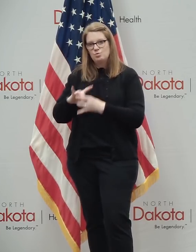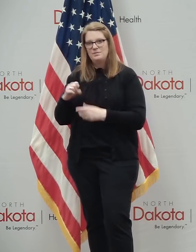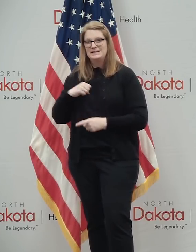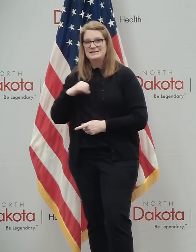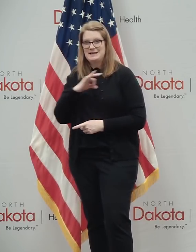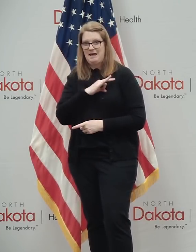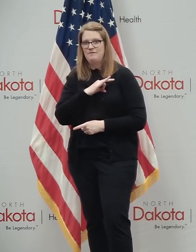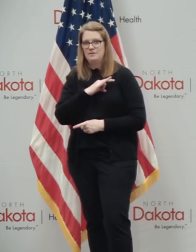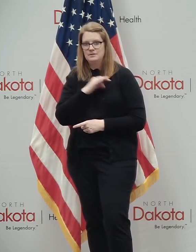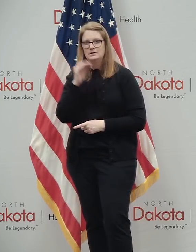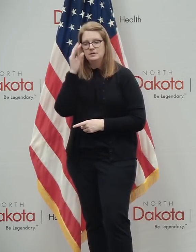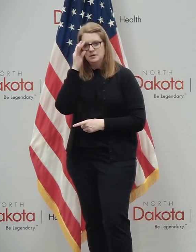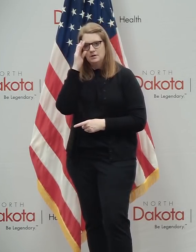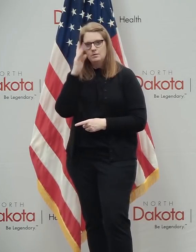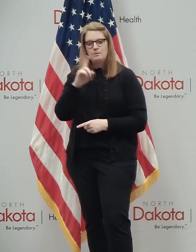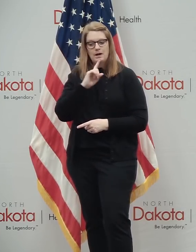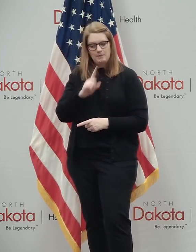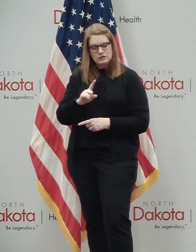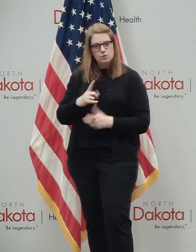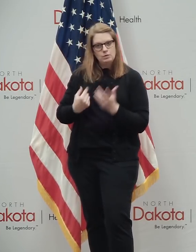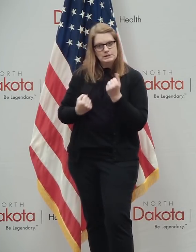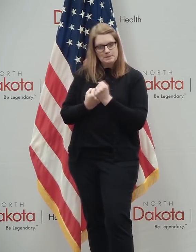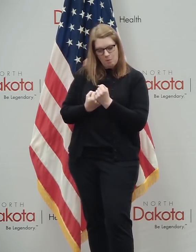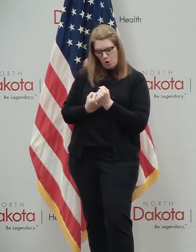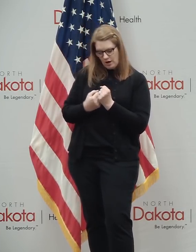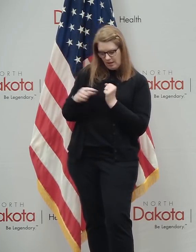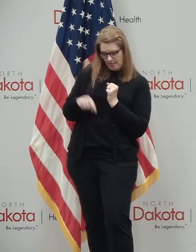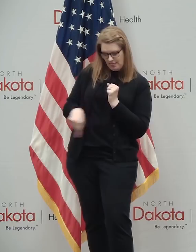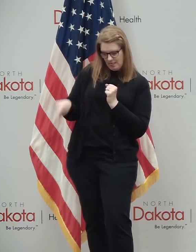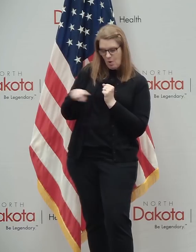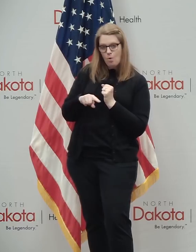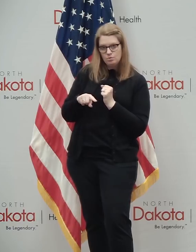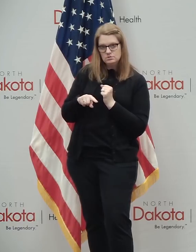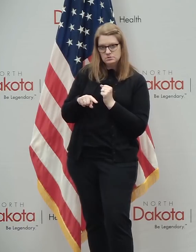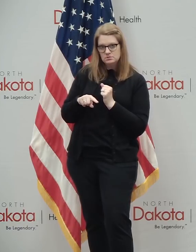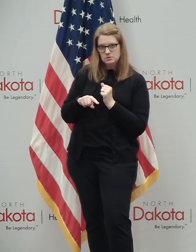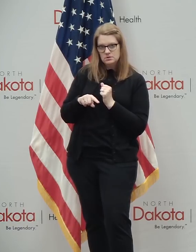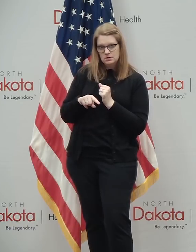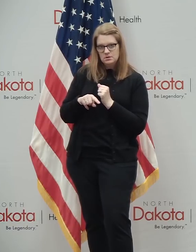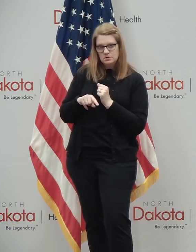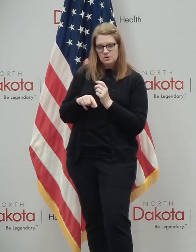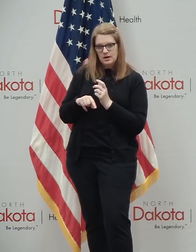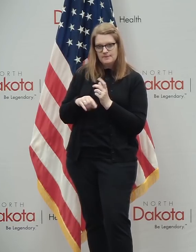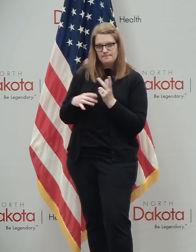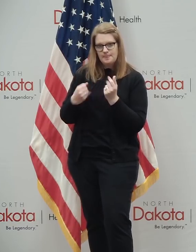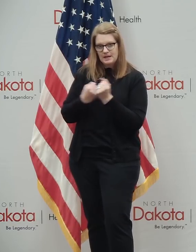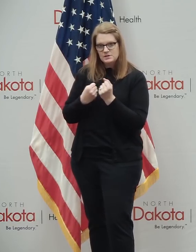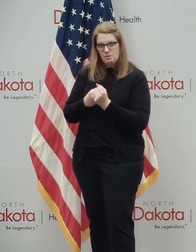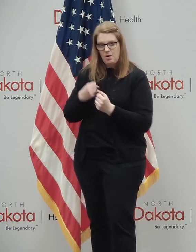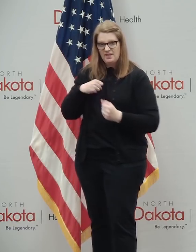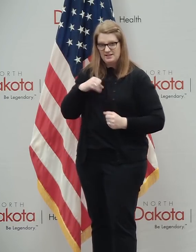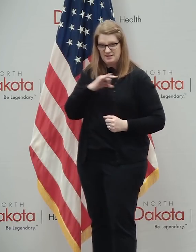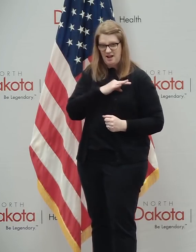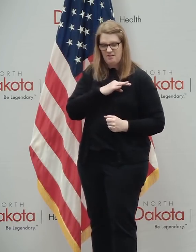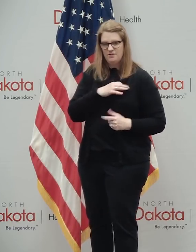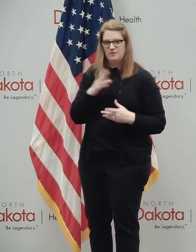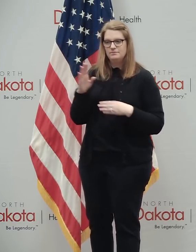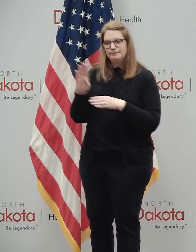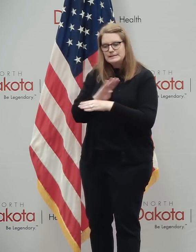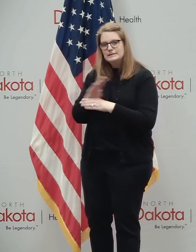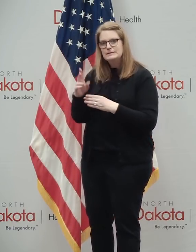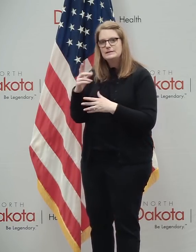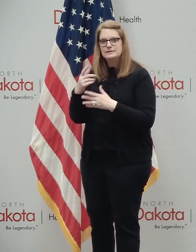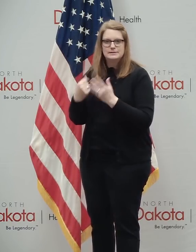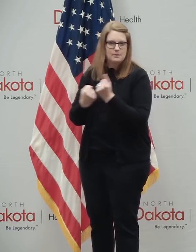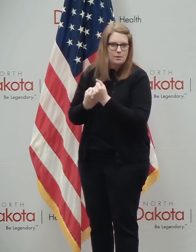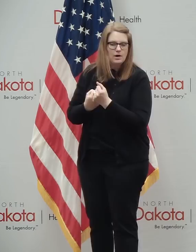And so again, we want to make sure that we're supporting those employers to support those staff. We also plan to provide a